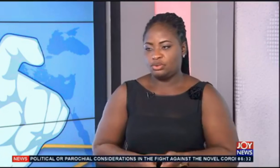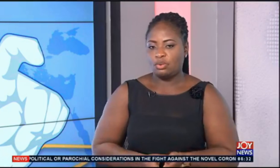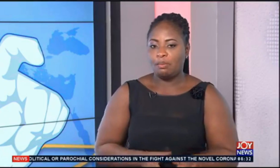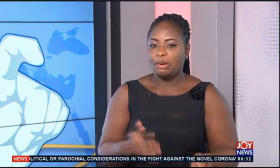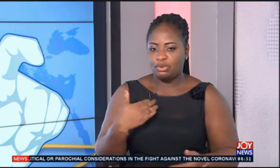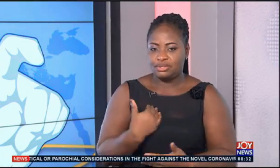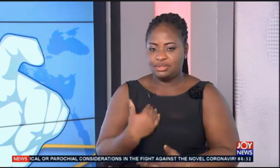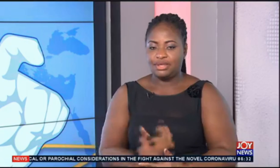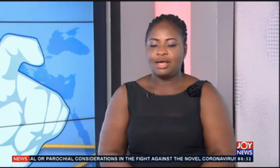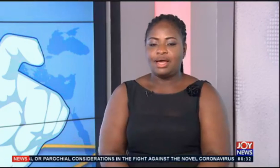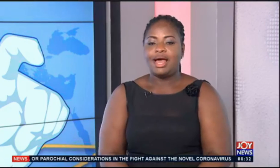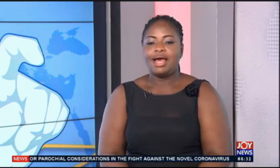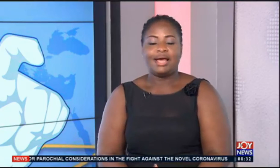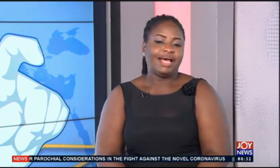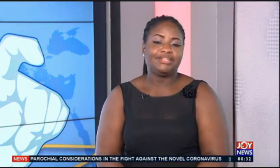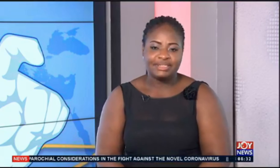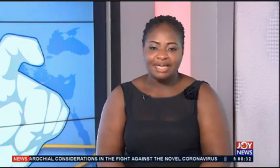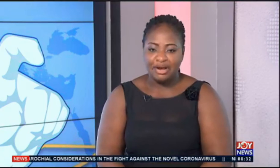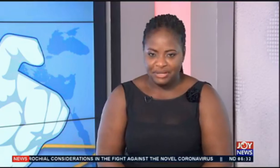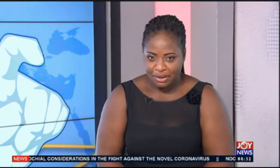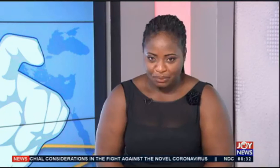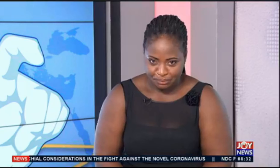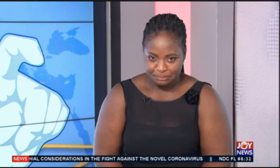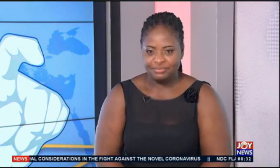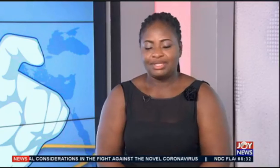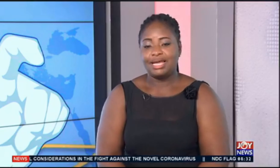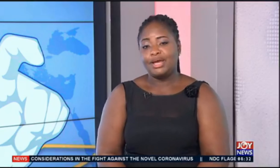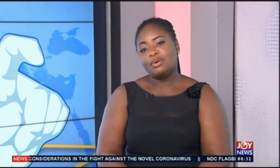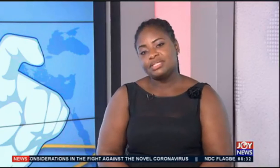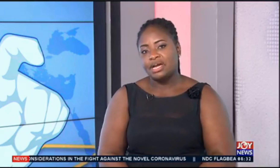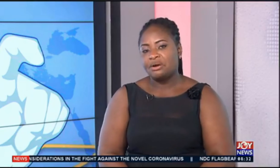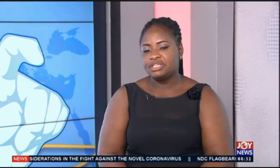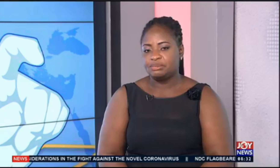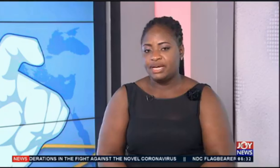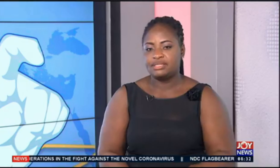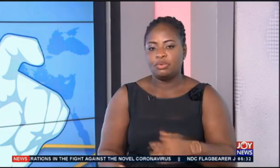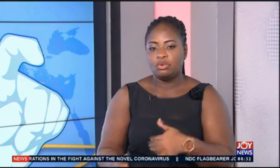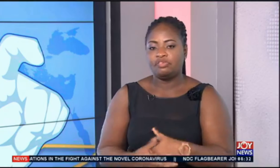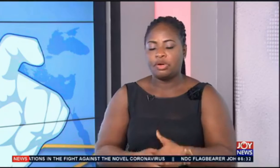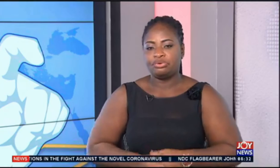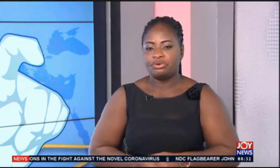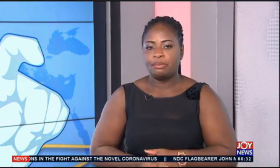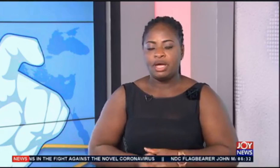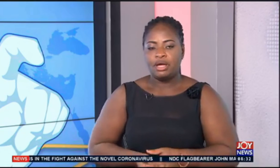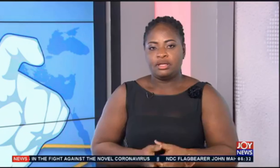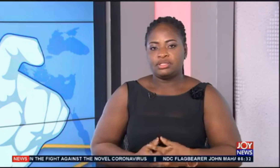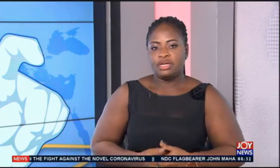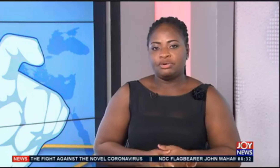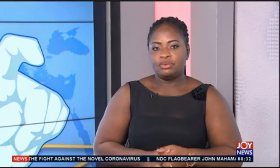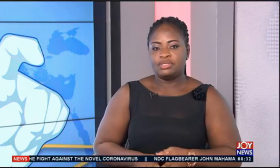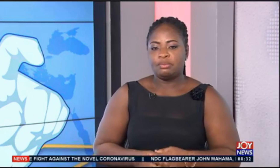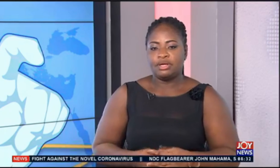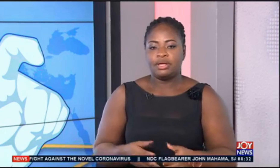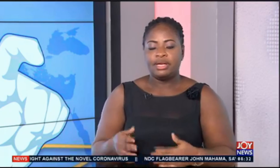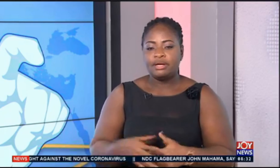you to my boss, Dr. Agri Dalcom. He always encouraged me. Anytime we go for a program, Dr. Agri